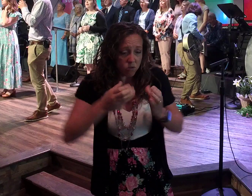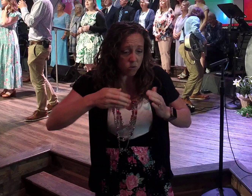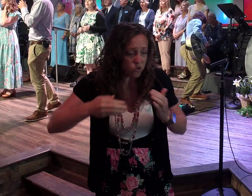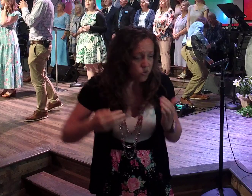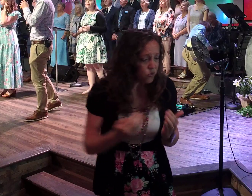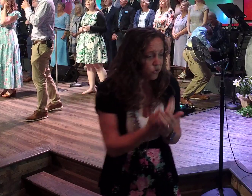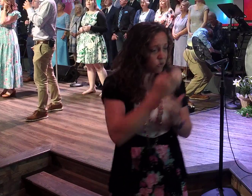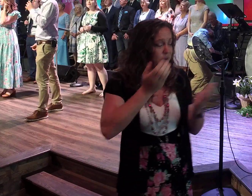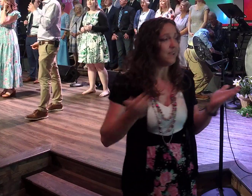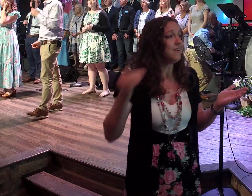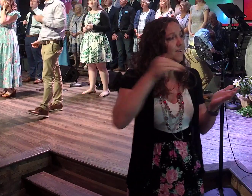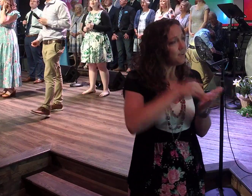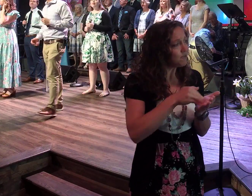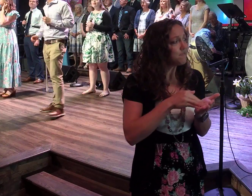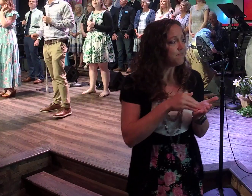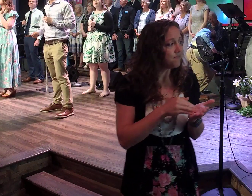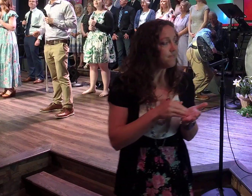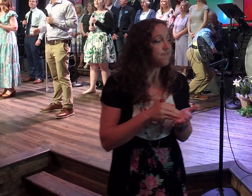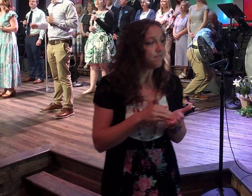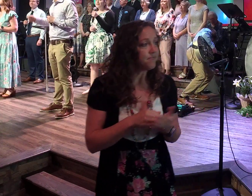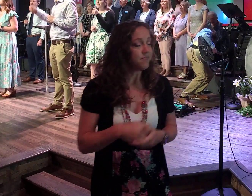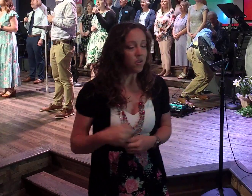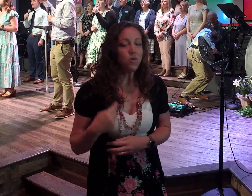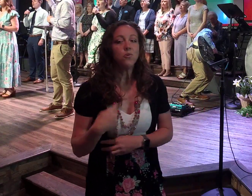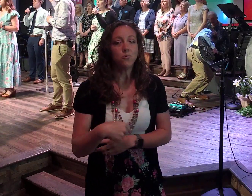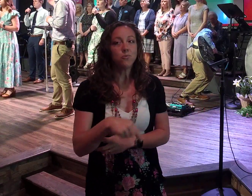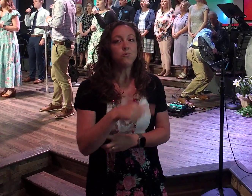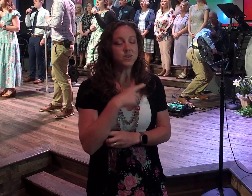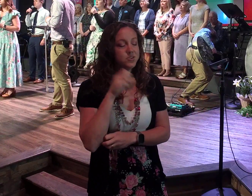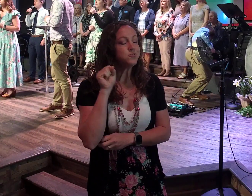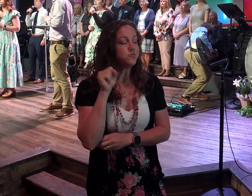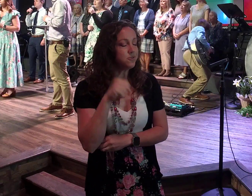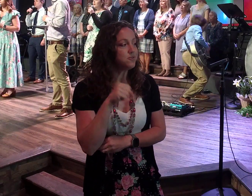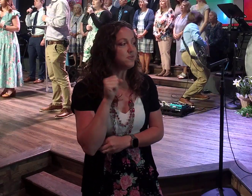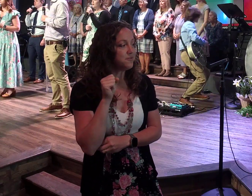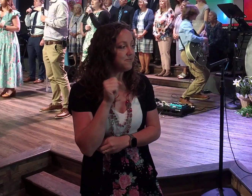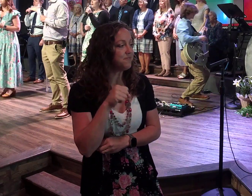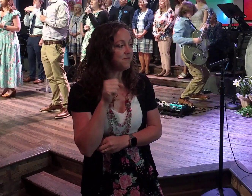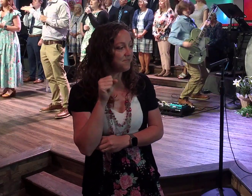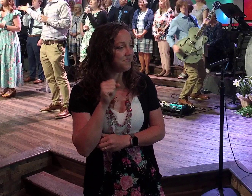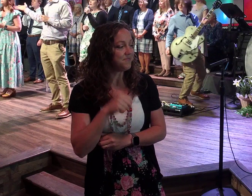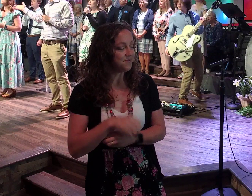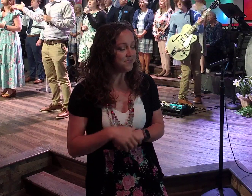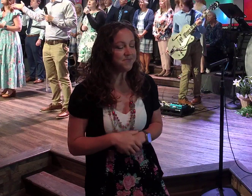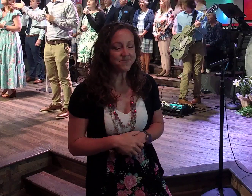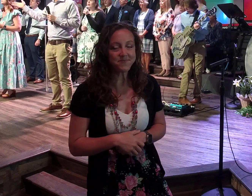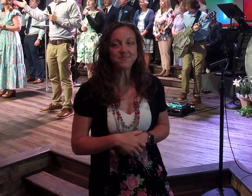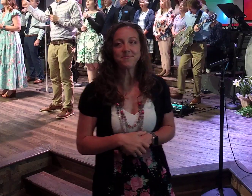See it all made new. We do.